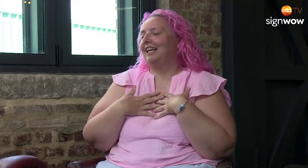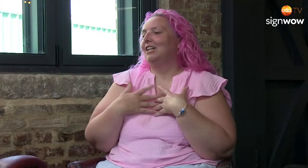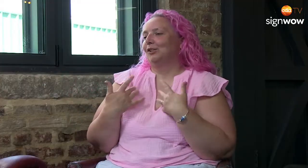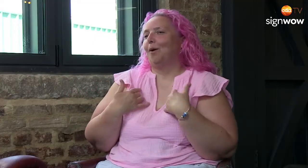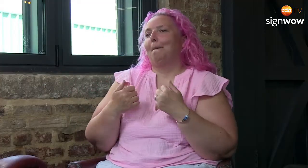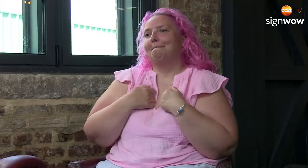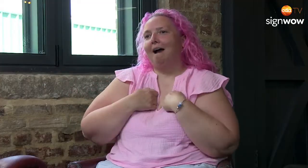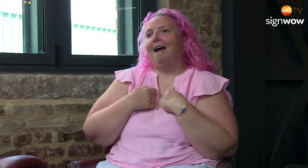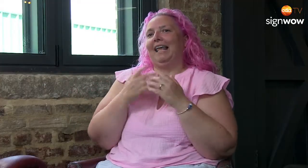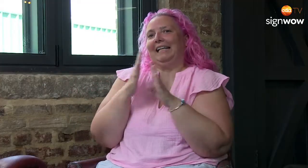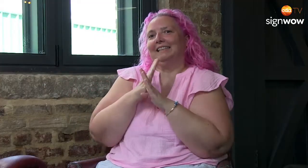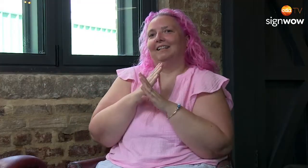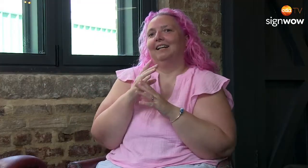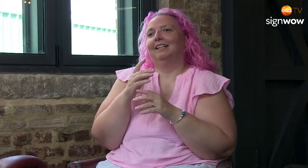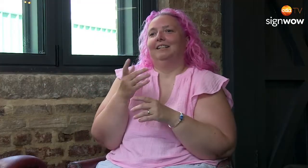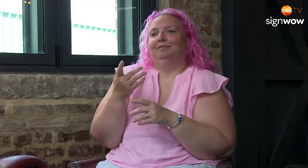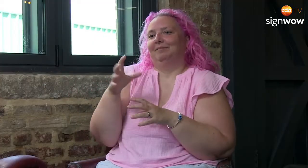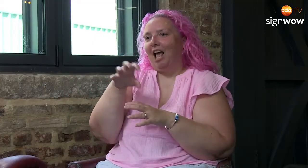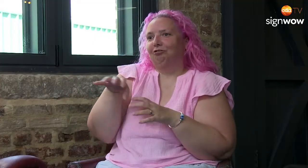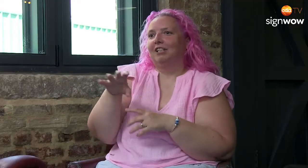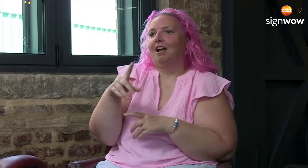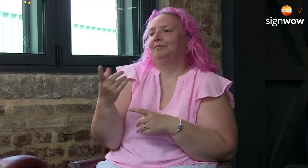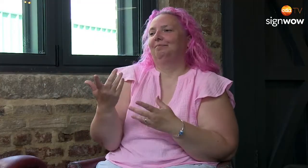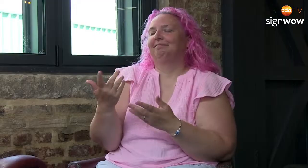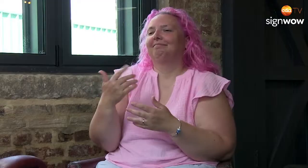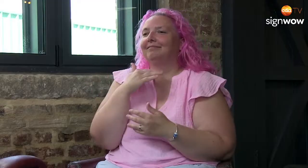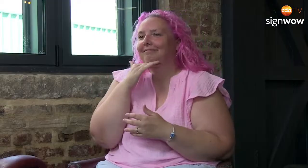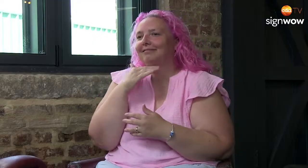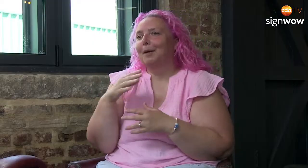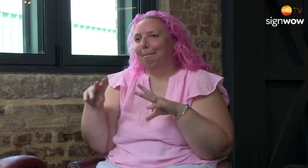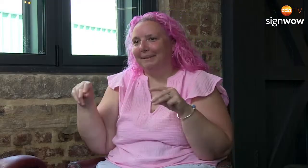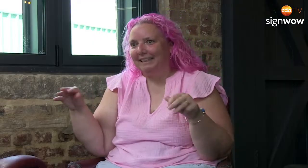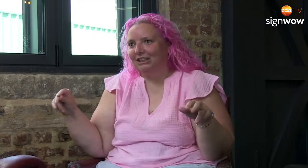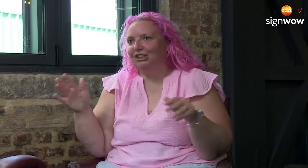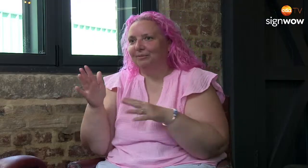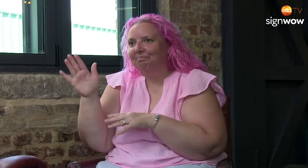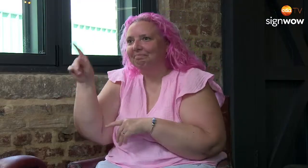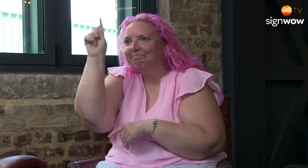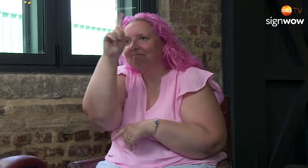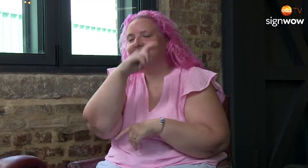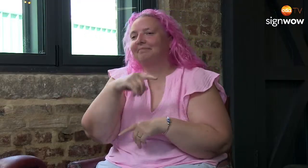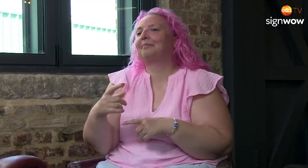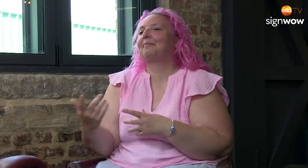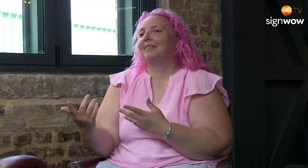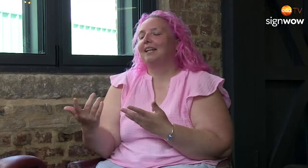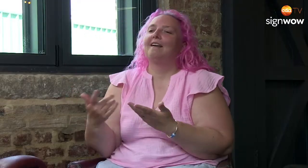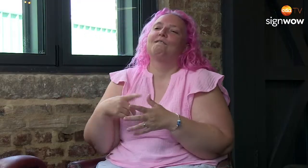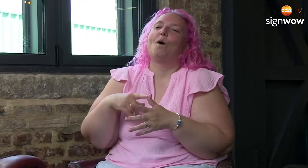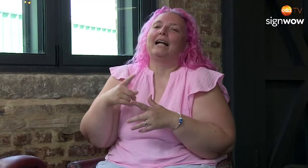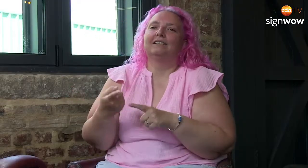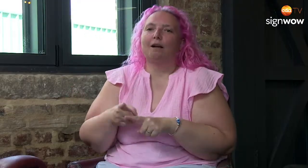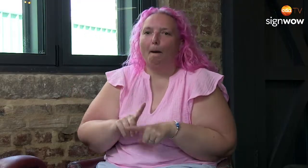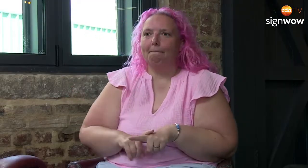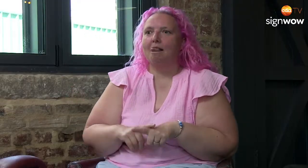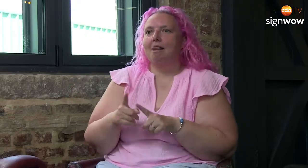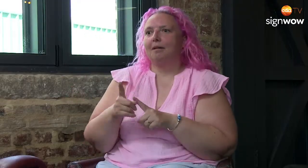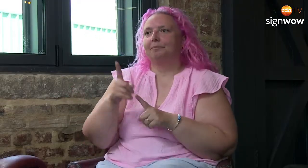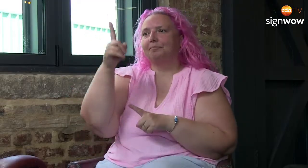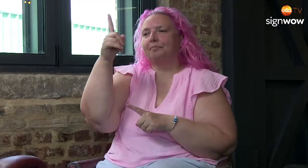and mountains, so that's it for me. So my hidden gem is, you know, going to lots of different beaches. I love it.